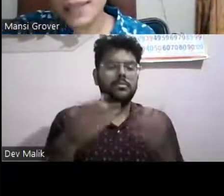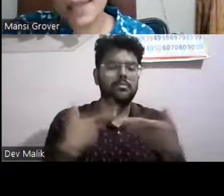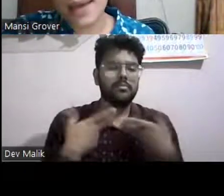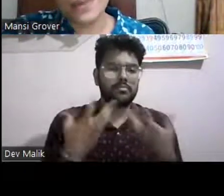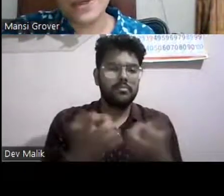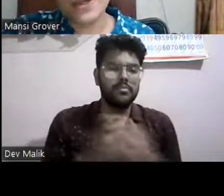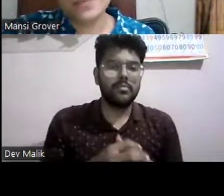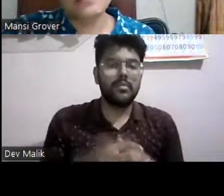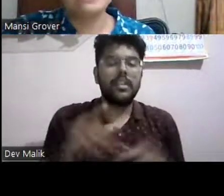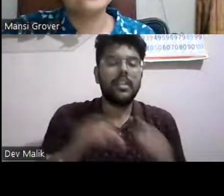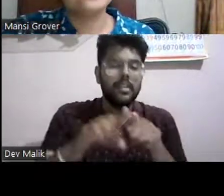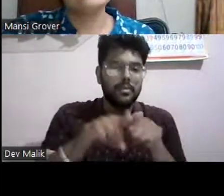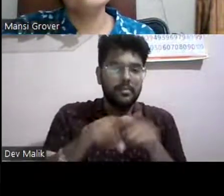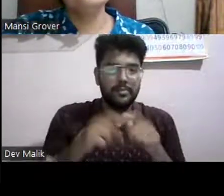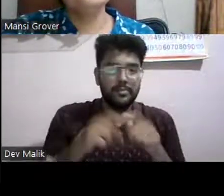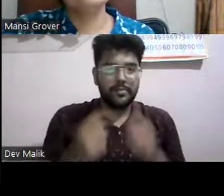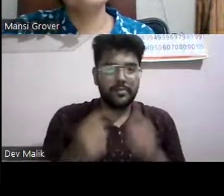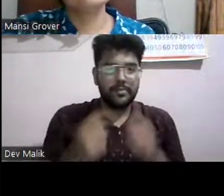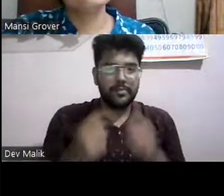for example,